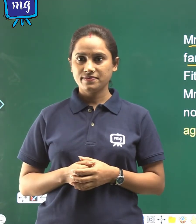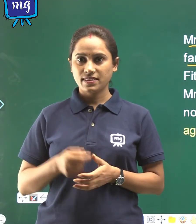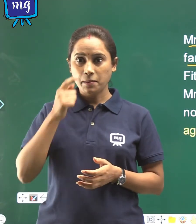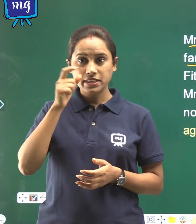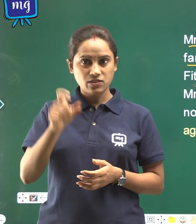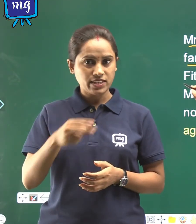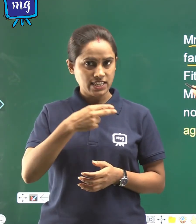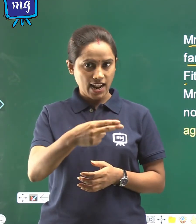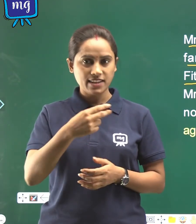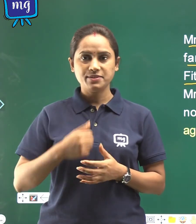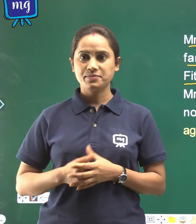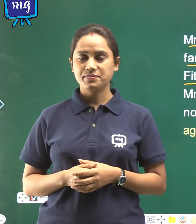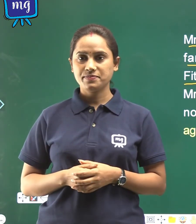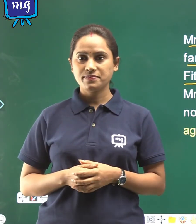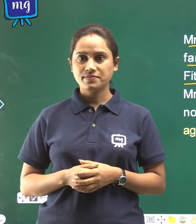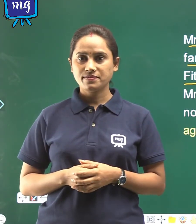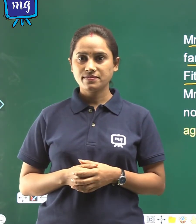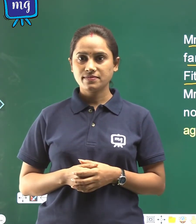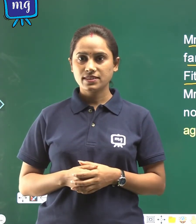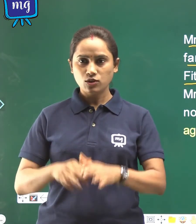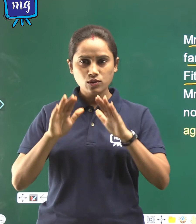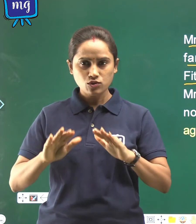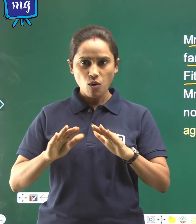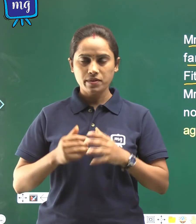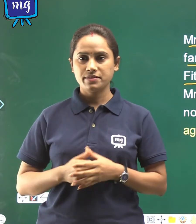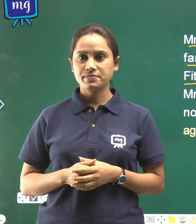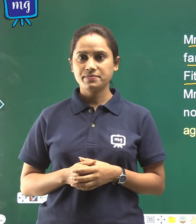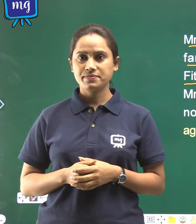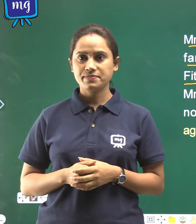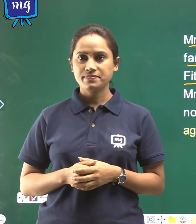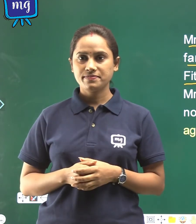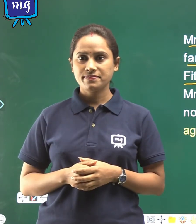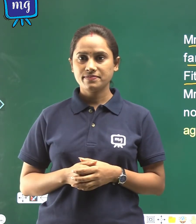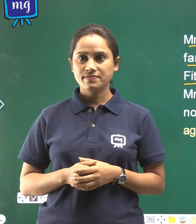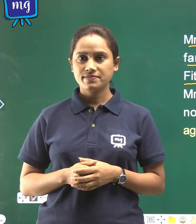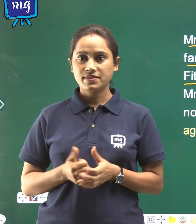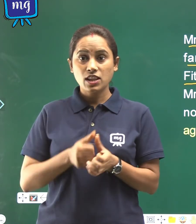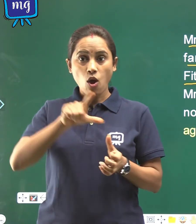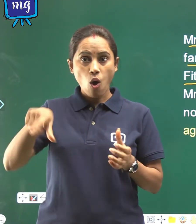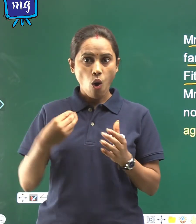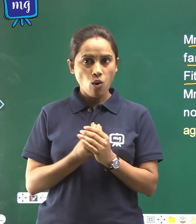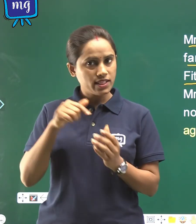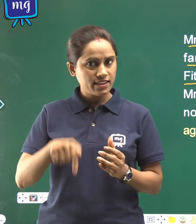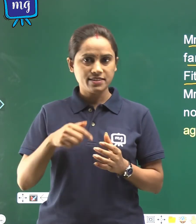Mrs. Fitzgerald to stop all this.